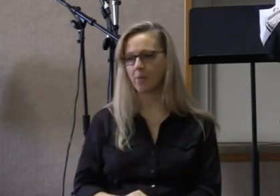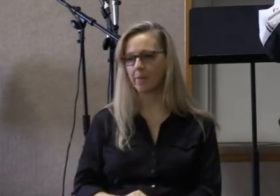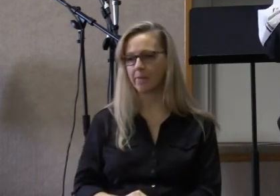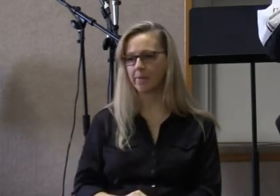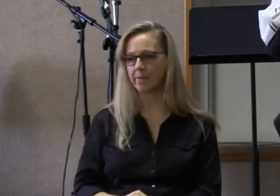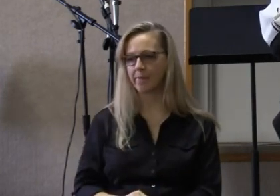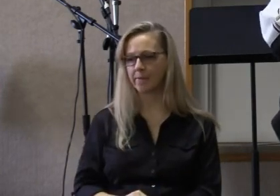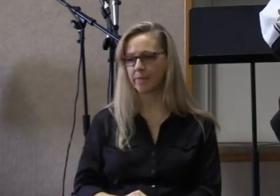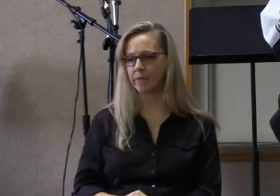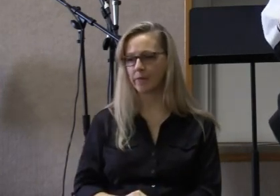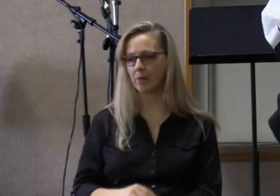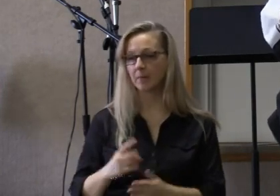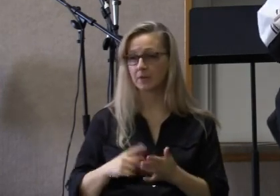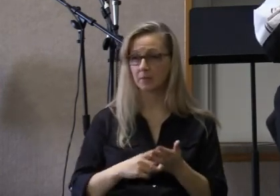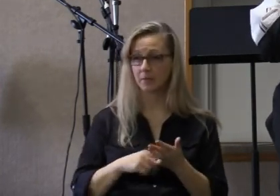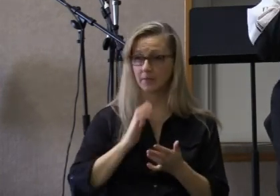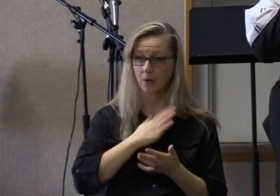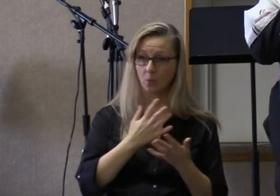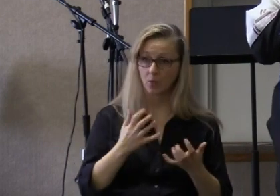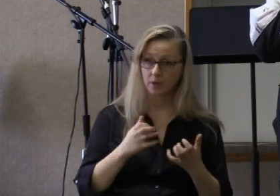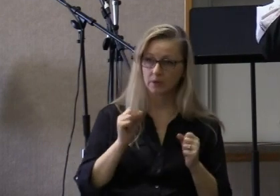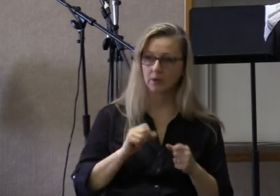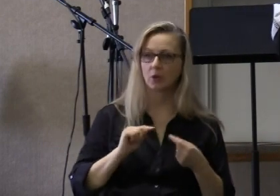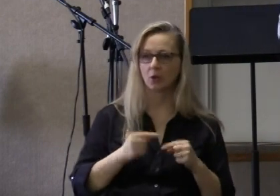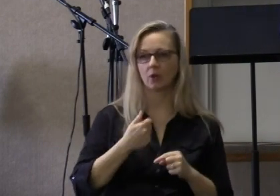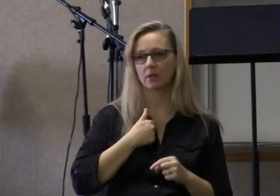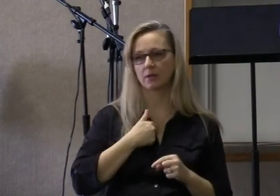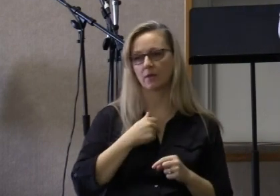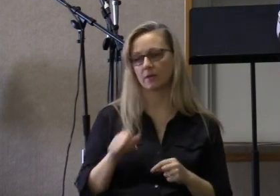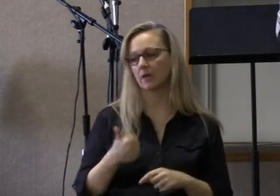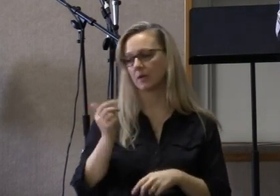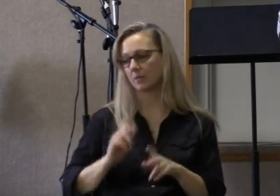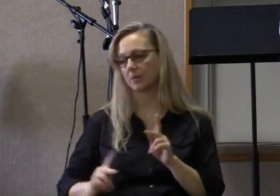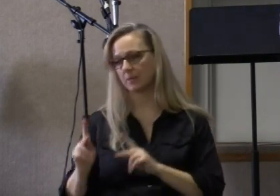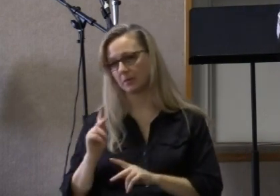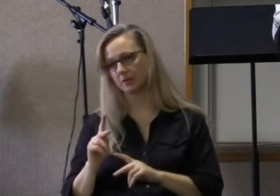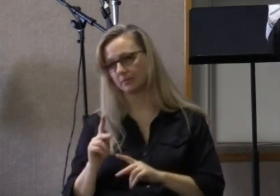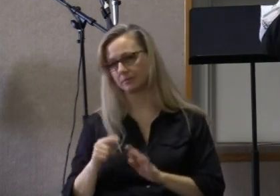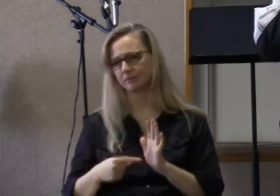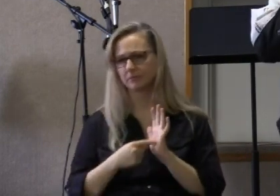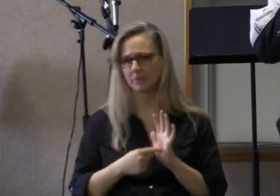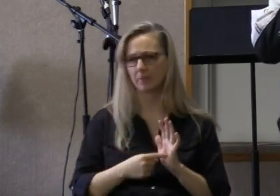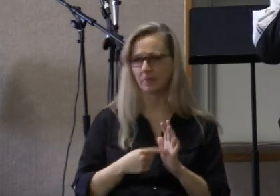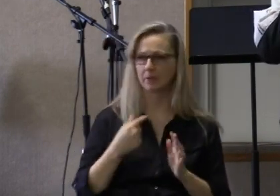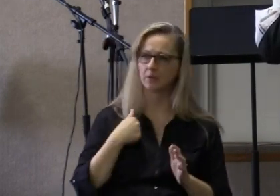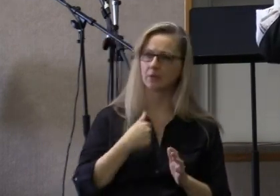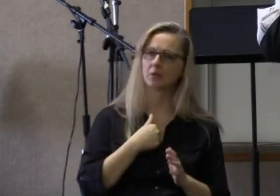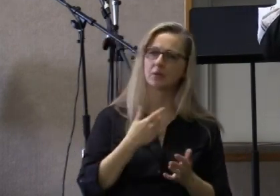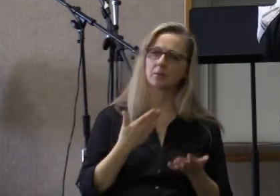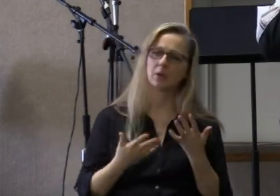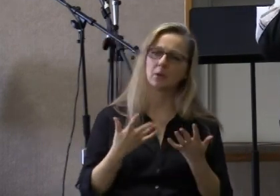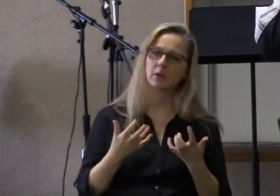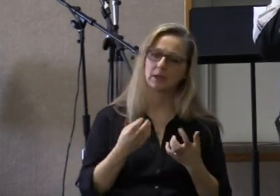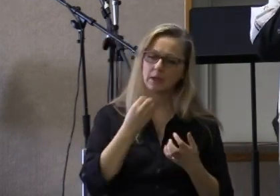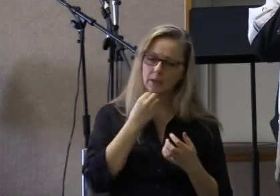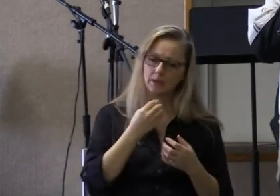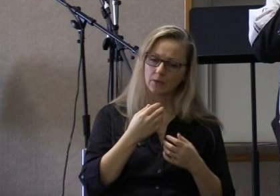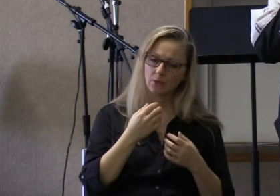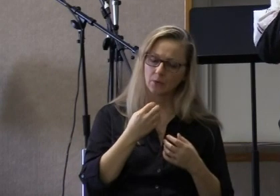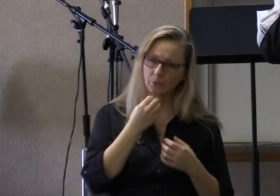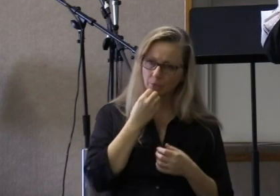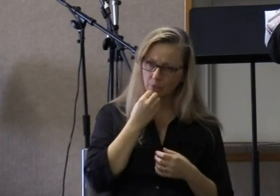be harmful to ourselves and to others. For example, we may want to eat foods that are harmful to our